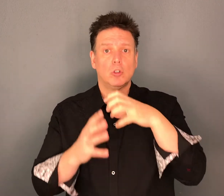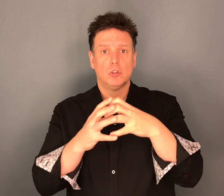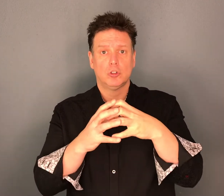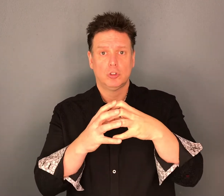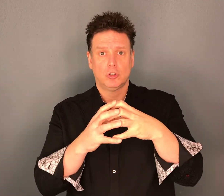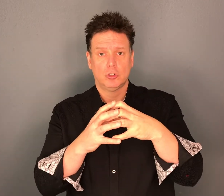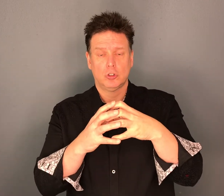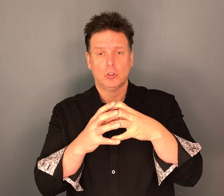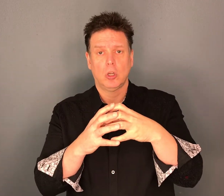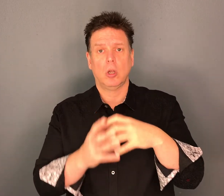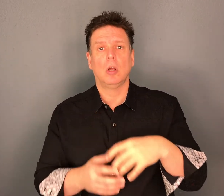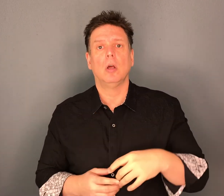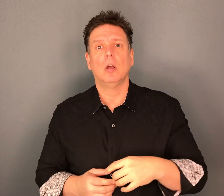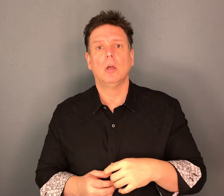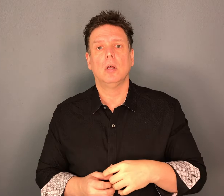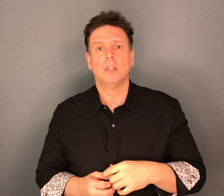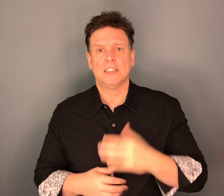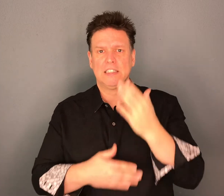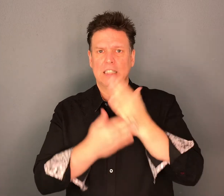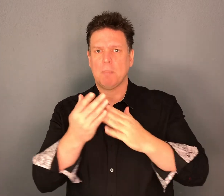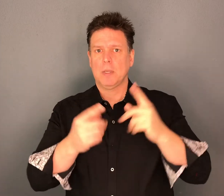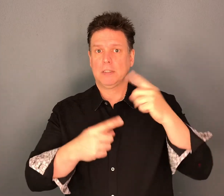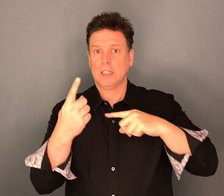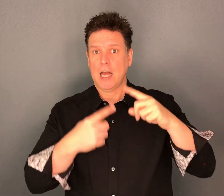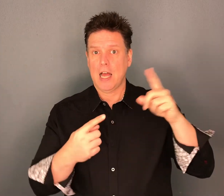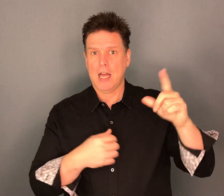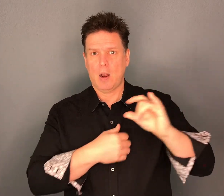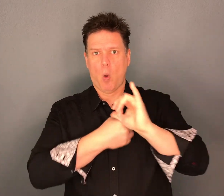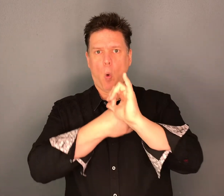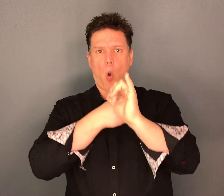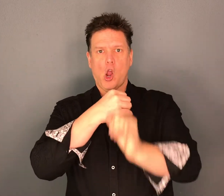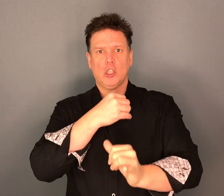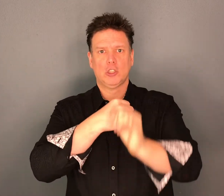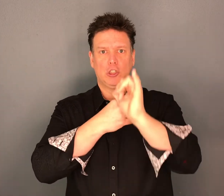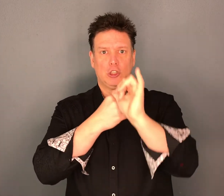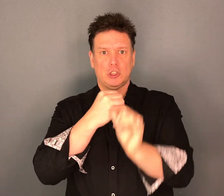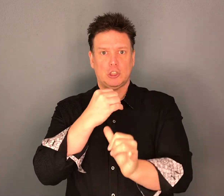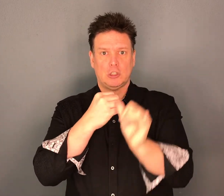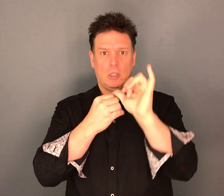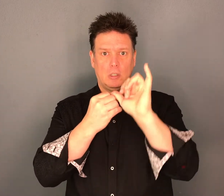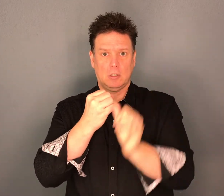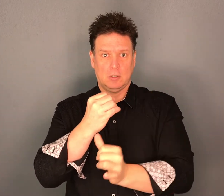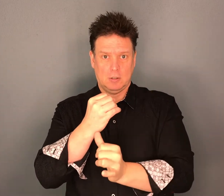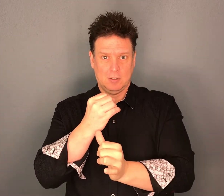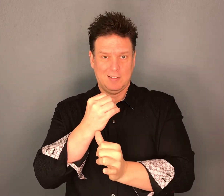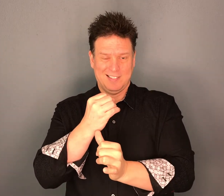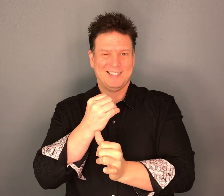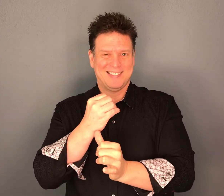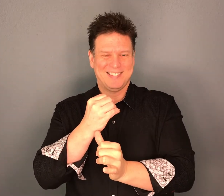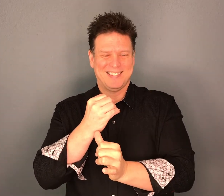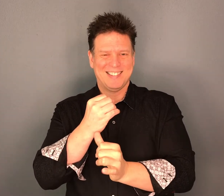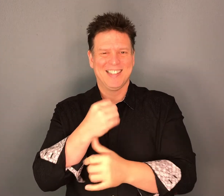It depends on how we sign this. Some people sign it like this.